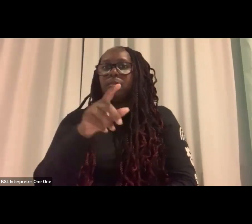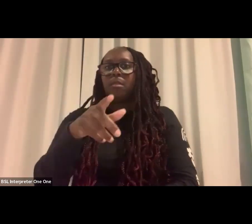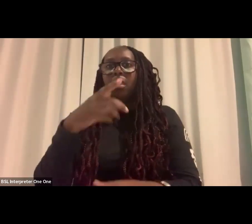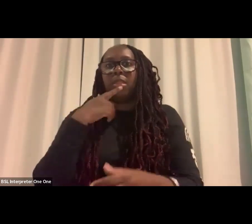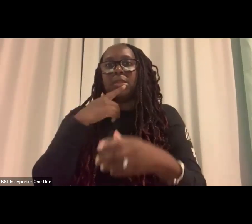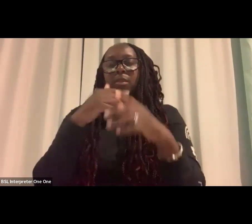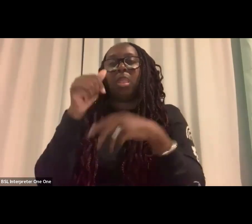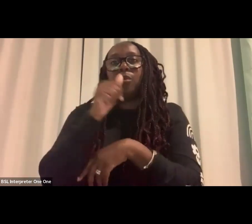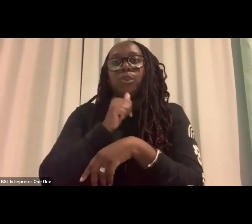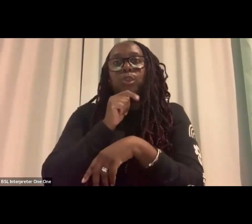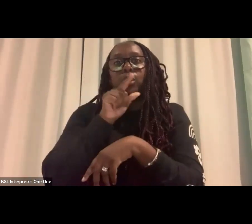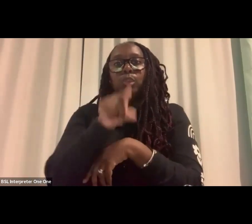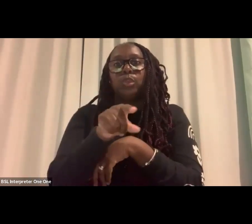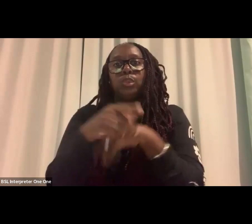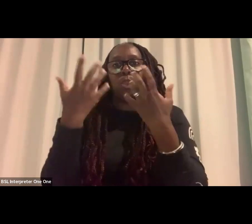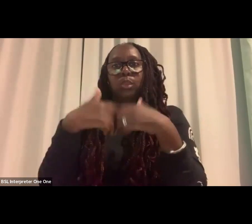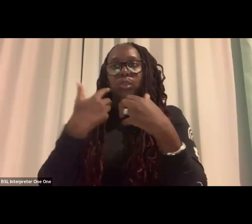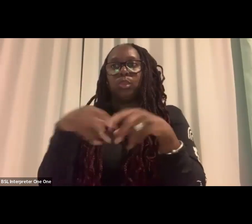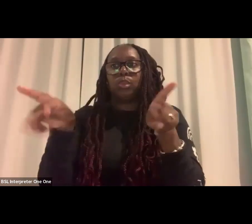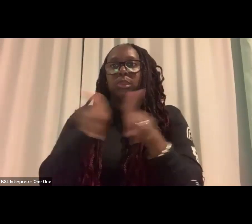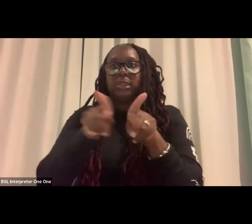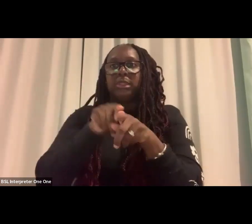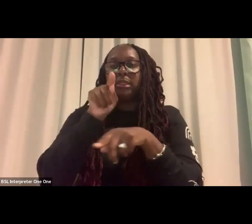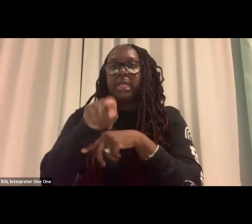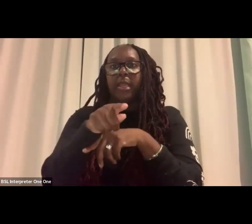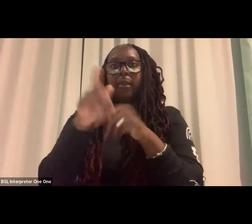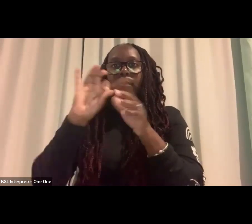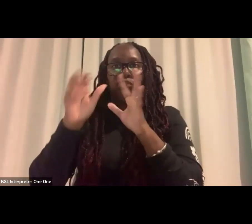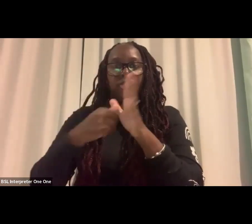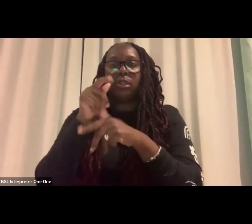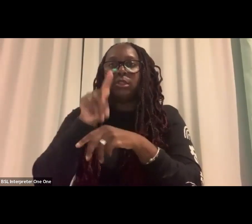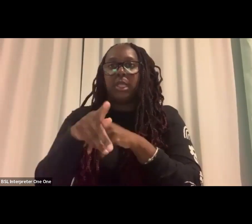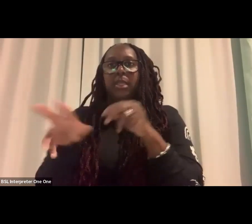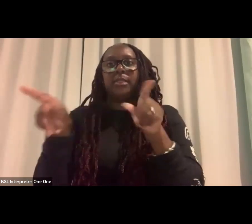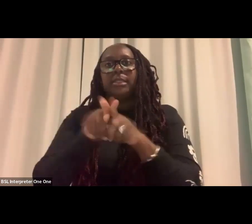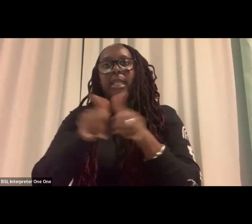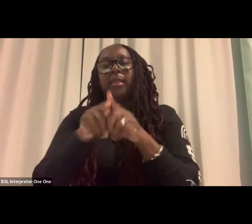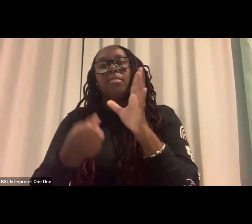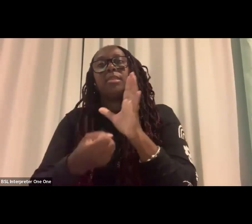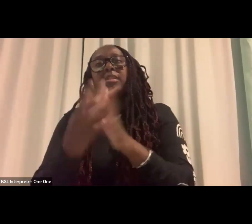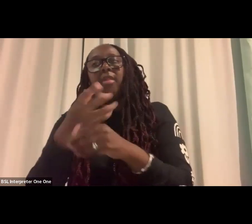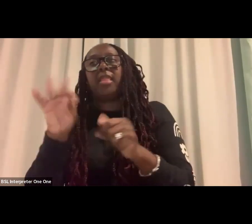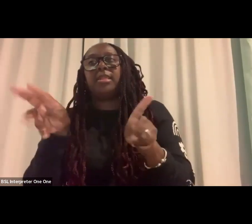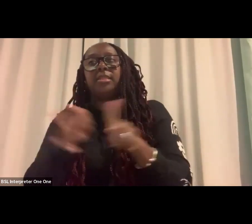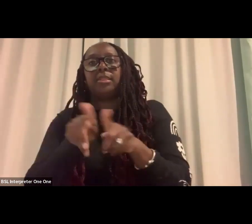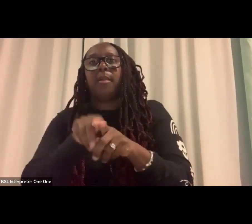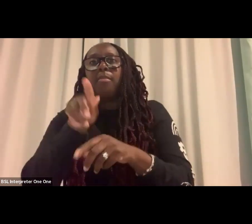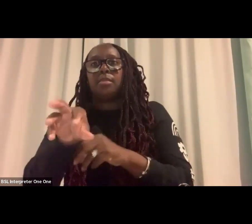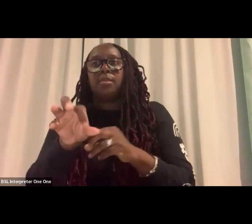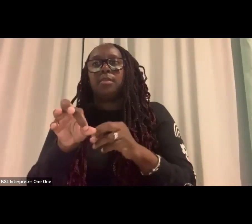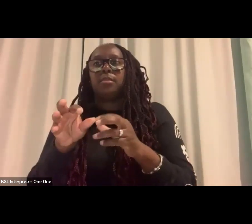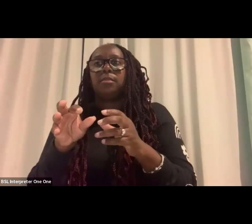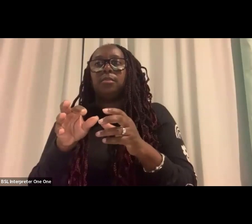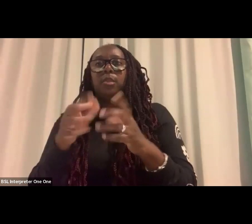tool to the functioning project and not only investment project, and also to develop some toolkit adapted to